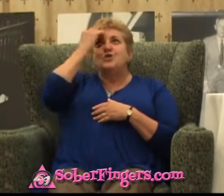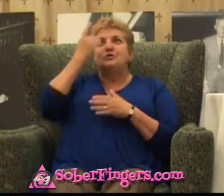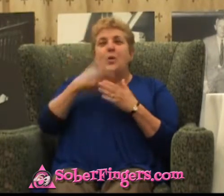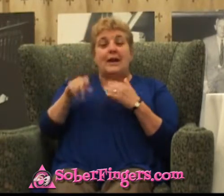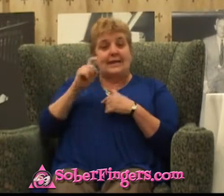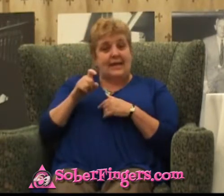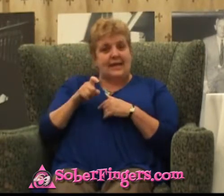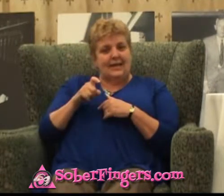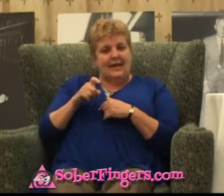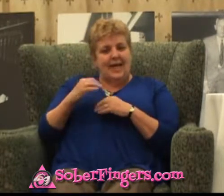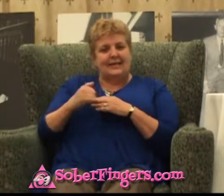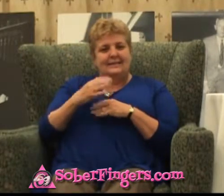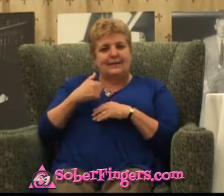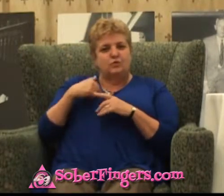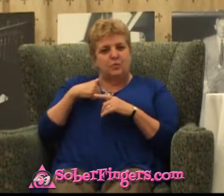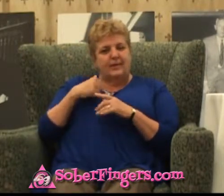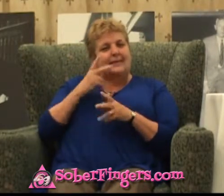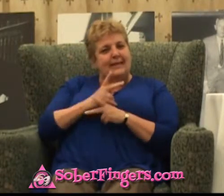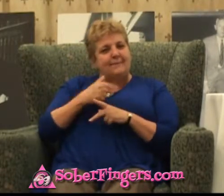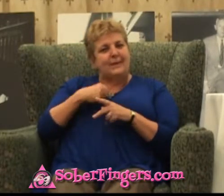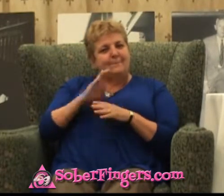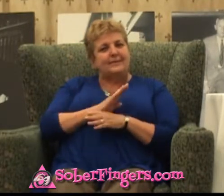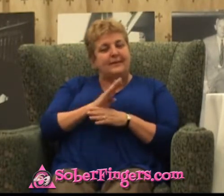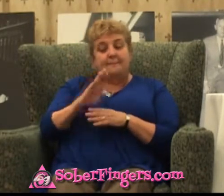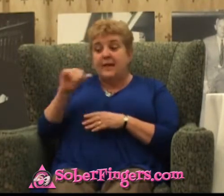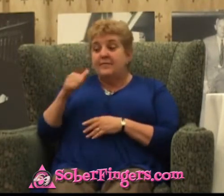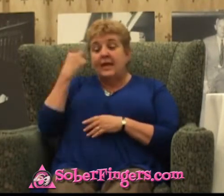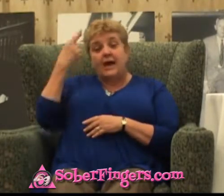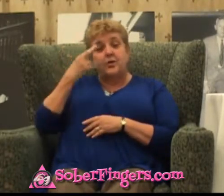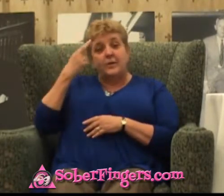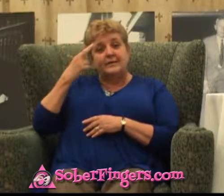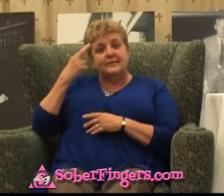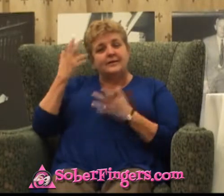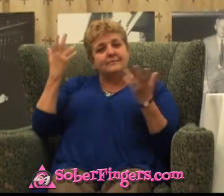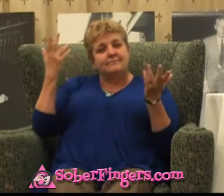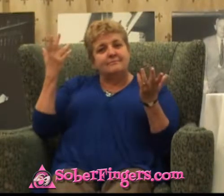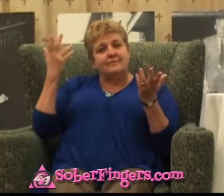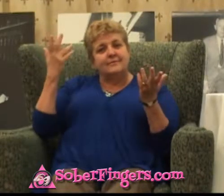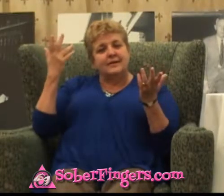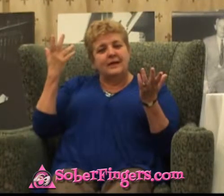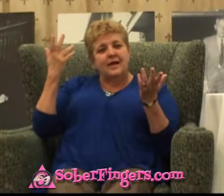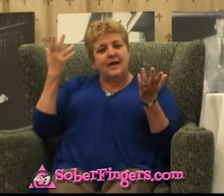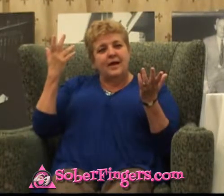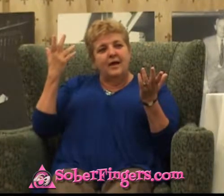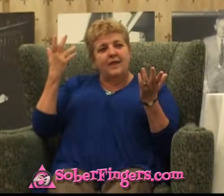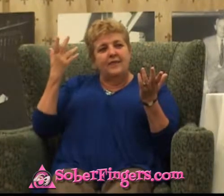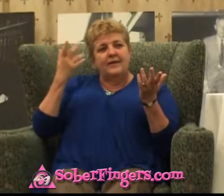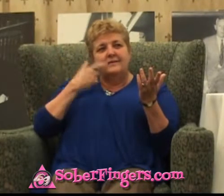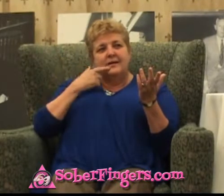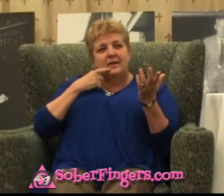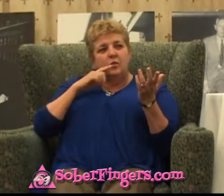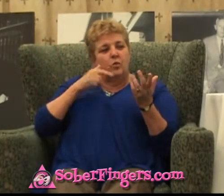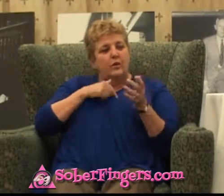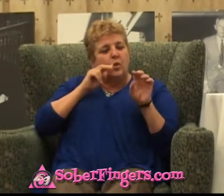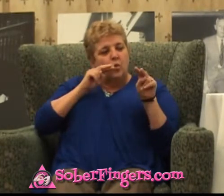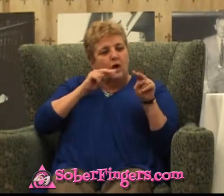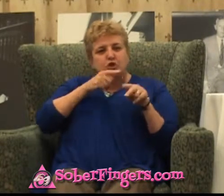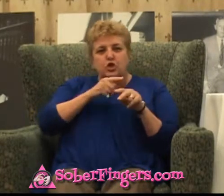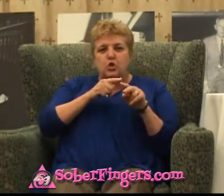keep me busy. And the other reason was a couple of those ladies later on, they told me, they said, we were watching you do the deal. We were watching life